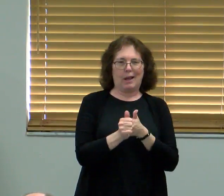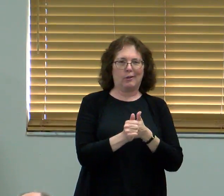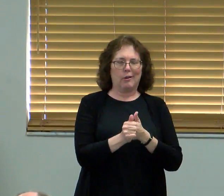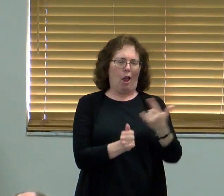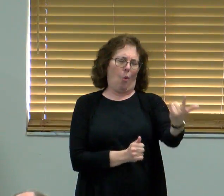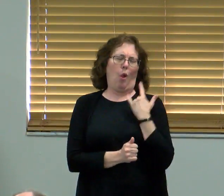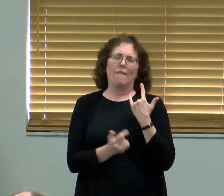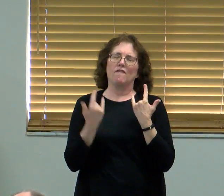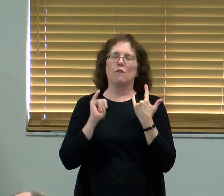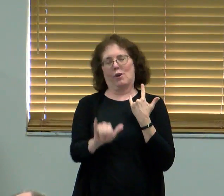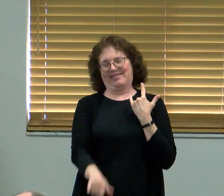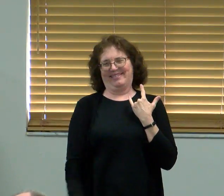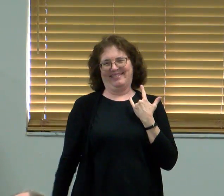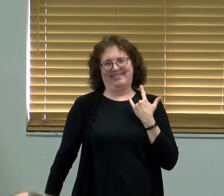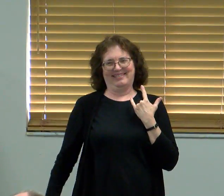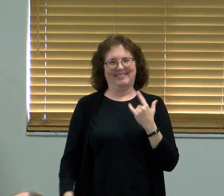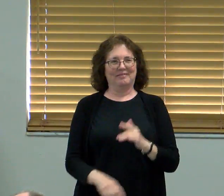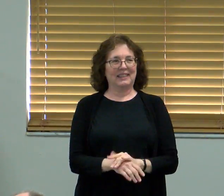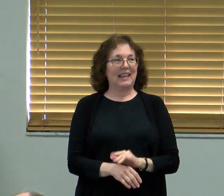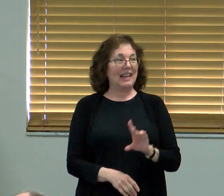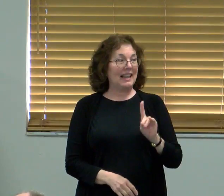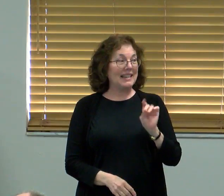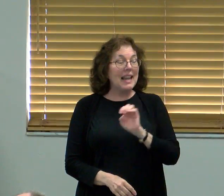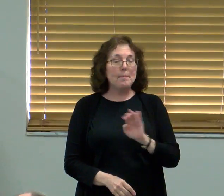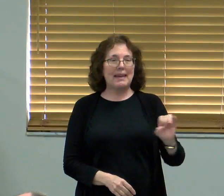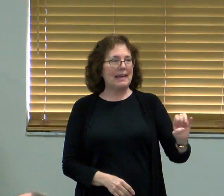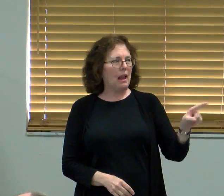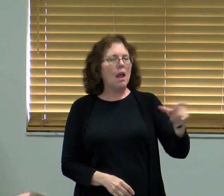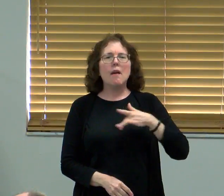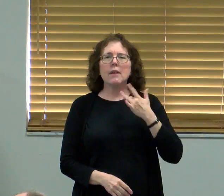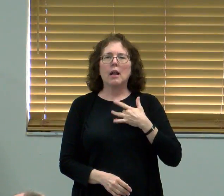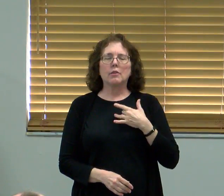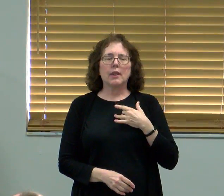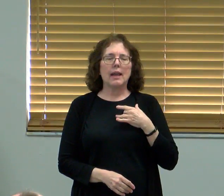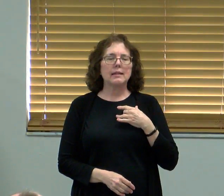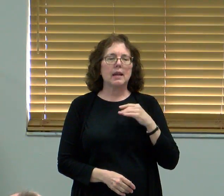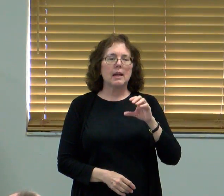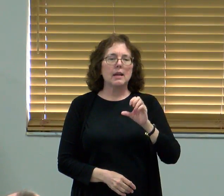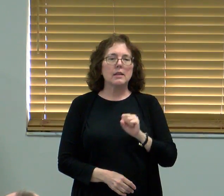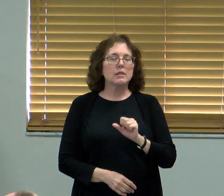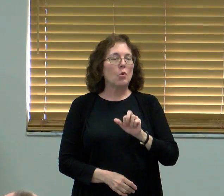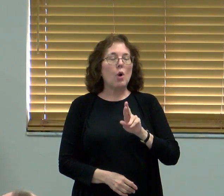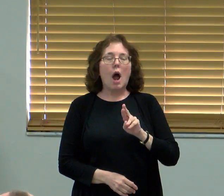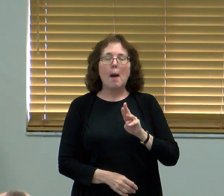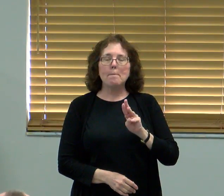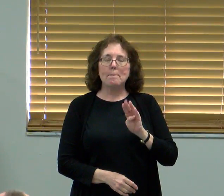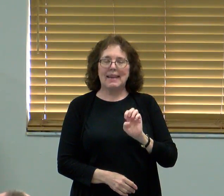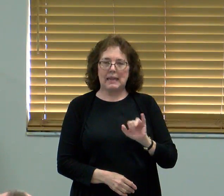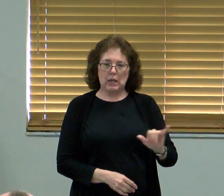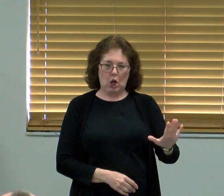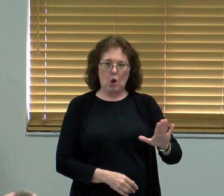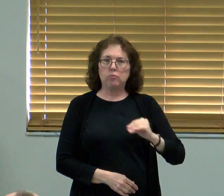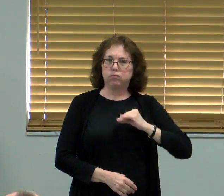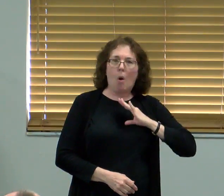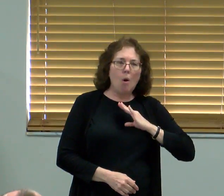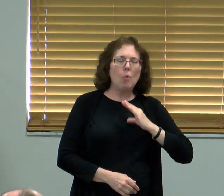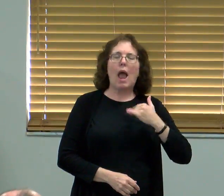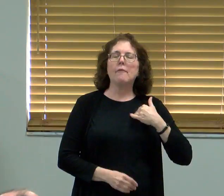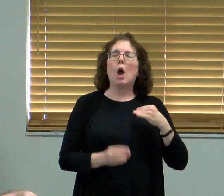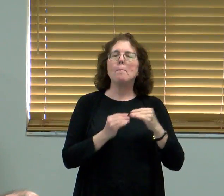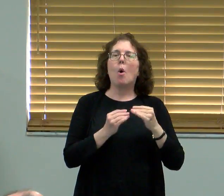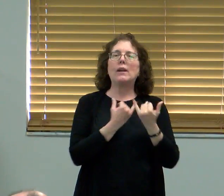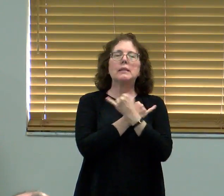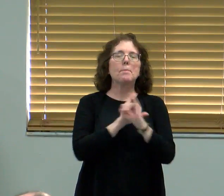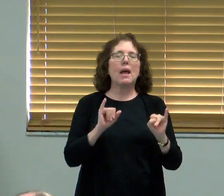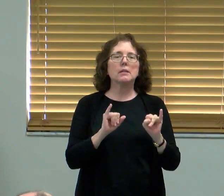her unconditionally. Debbie felt that Sarabi will help her feel more confident and help her regain some of the independence she